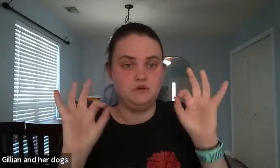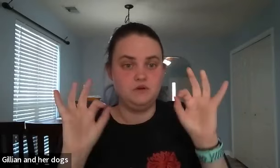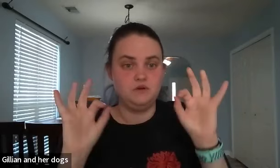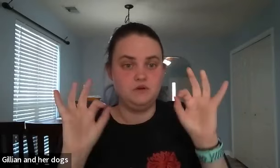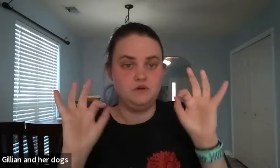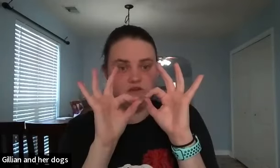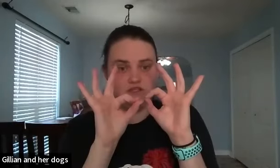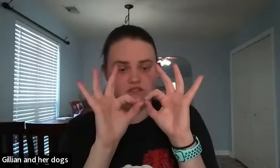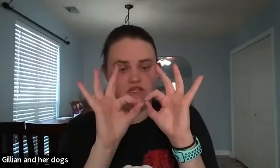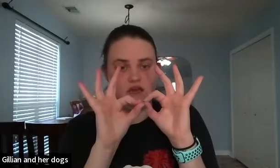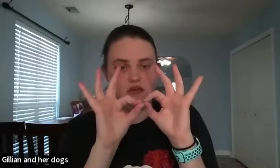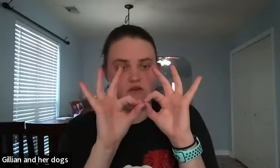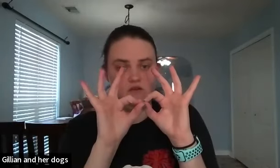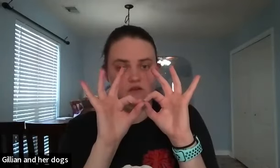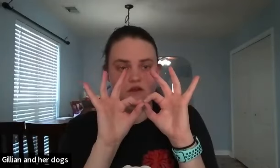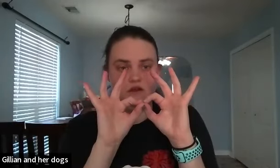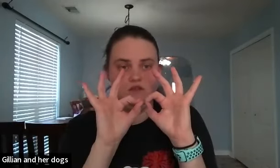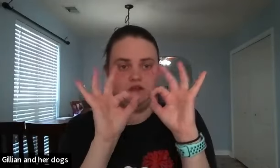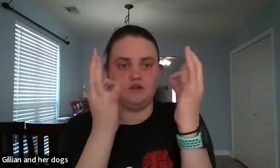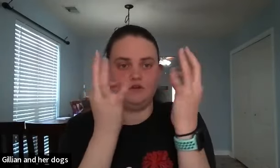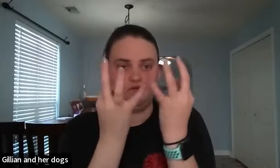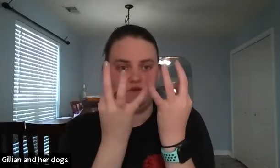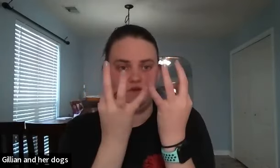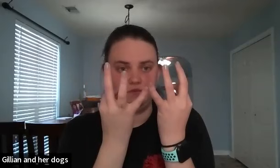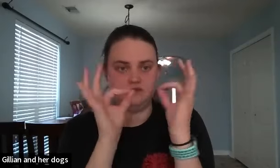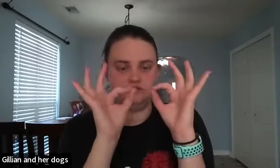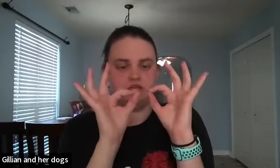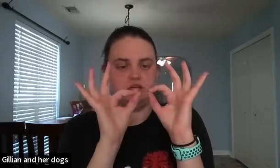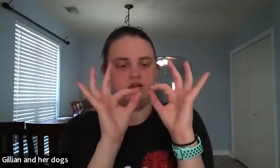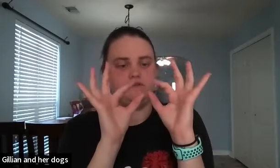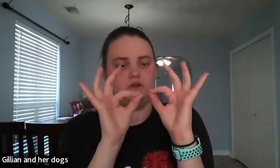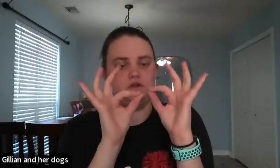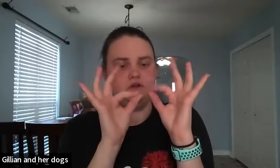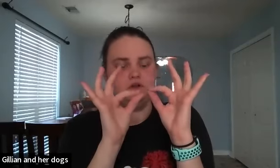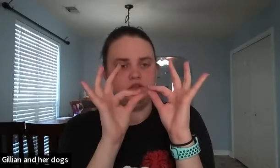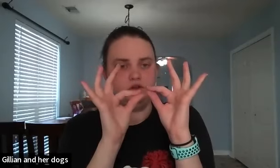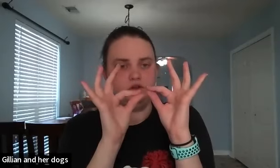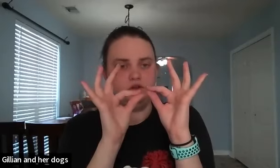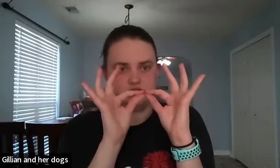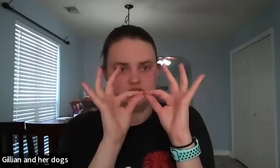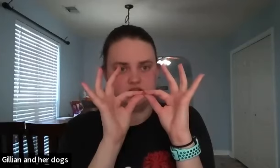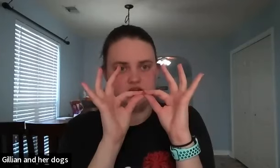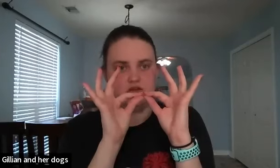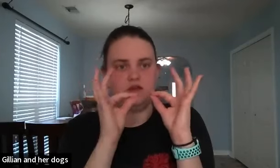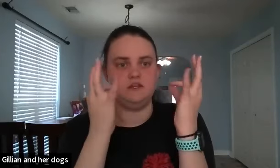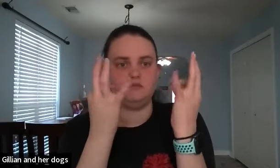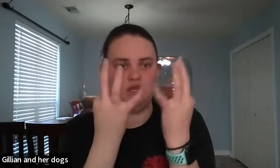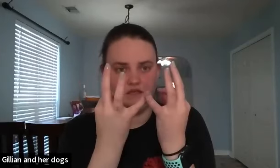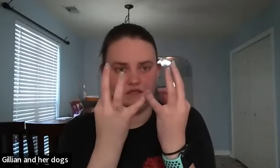is two Fs. They're going to start together, and then you're going to go family. So it's like you have your little pinchers start together, and then your